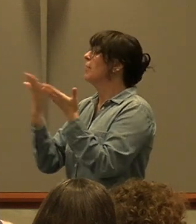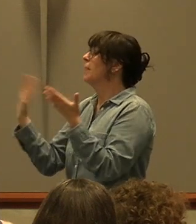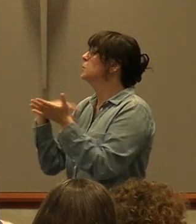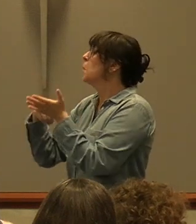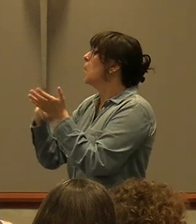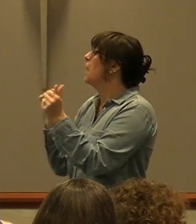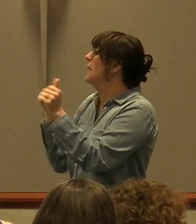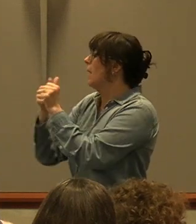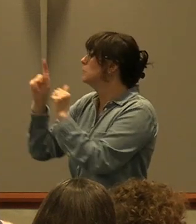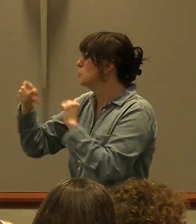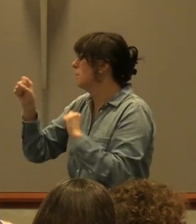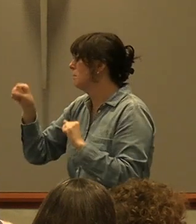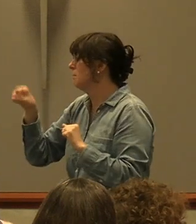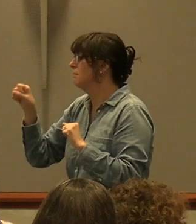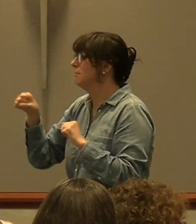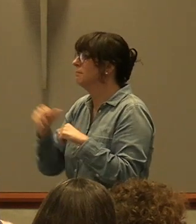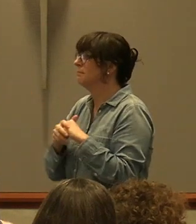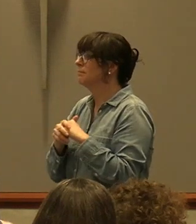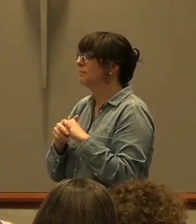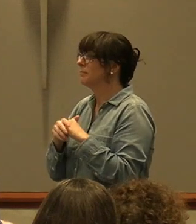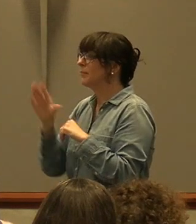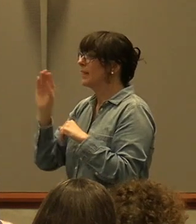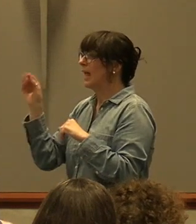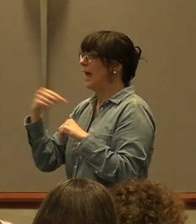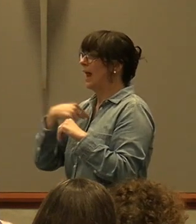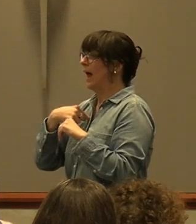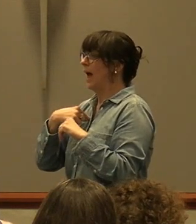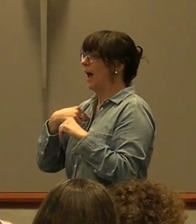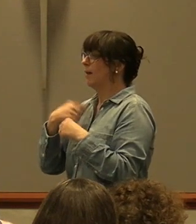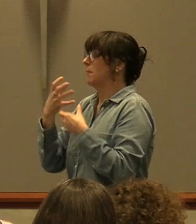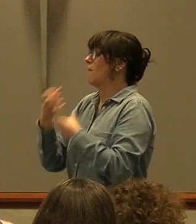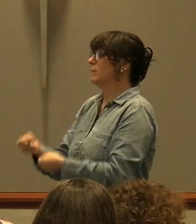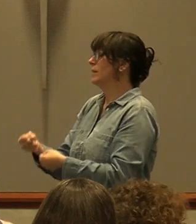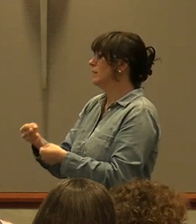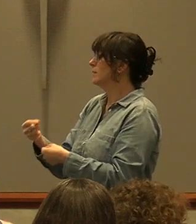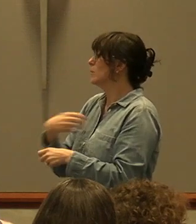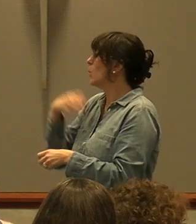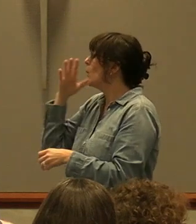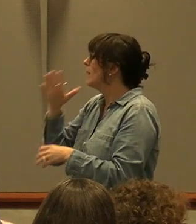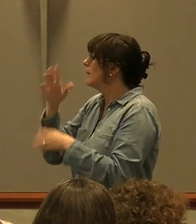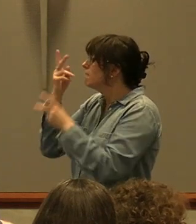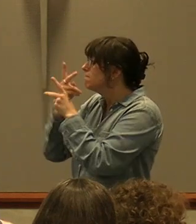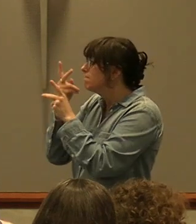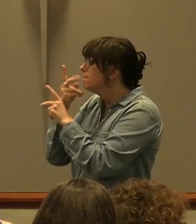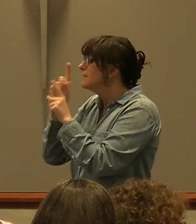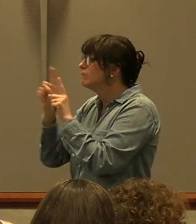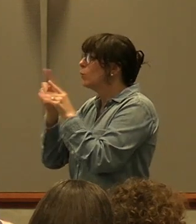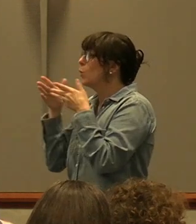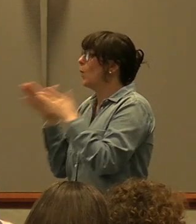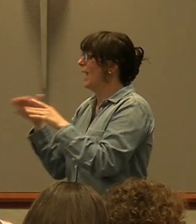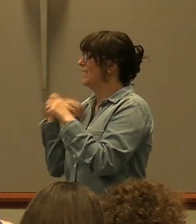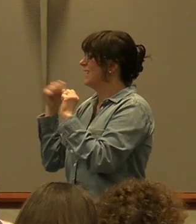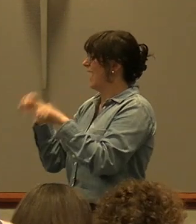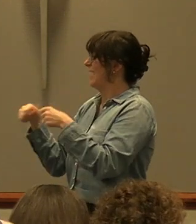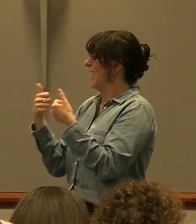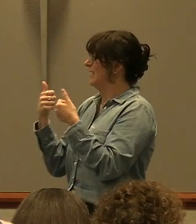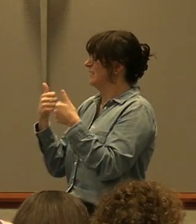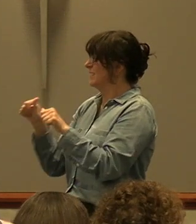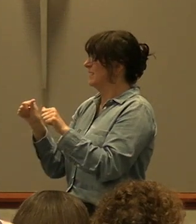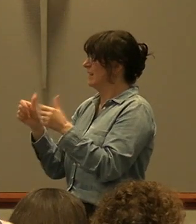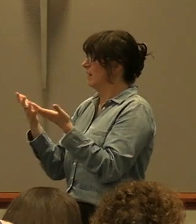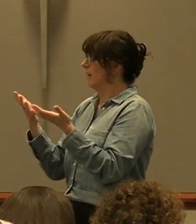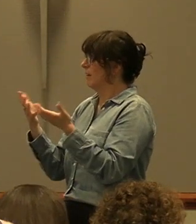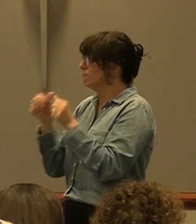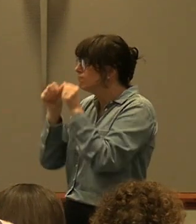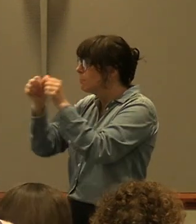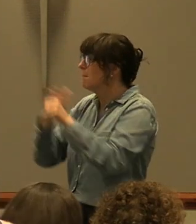on in that regard, and I am very confident that I'll find ways that I can advance the